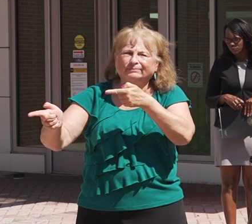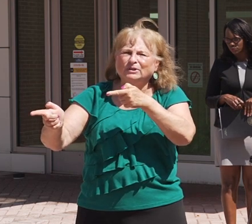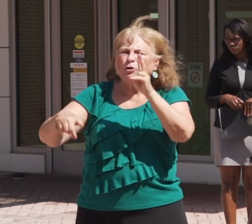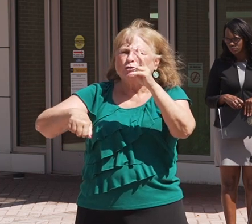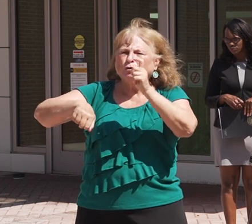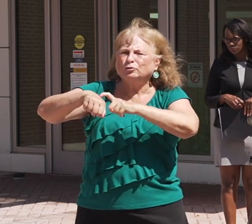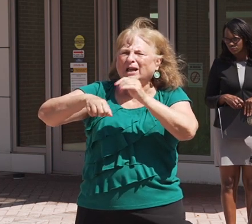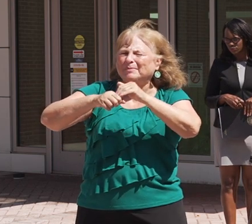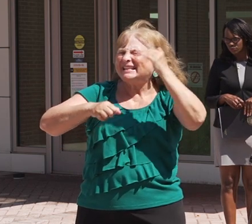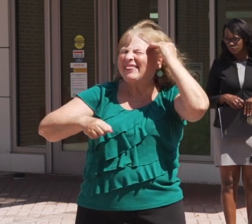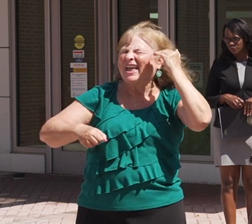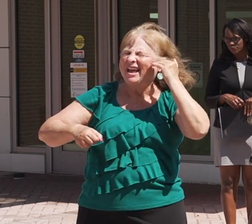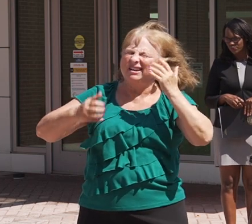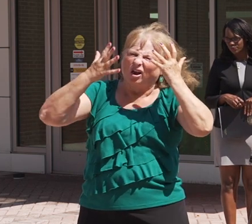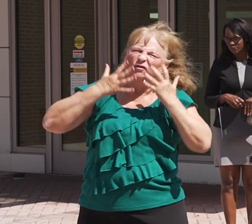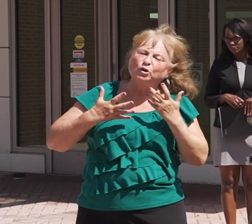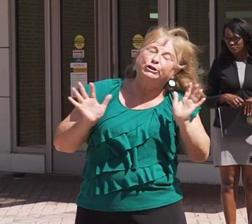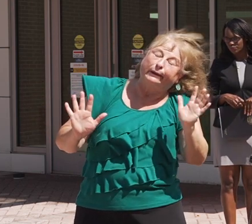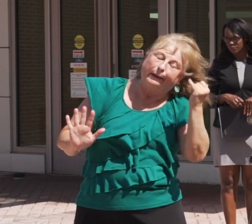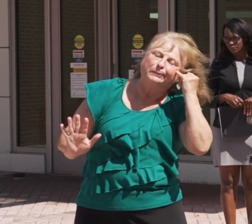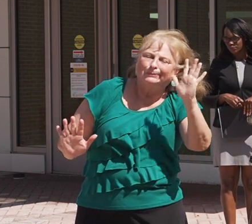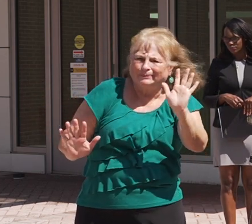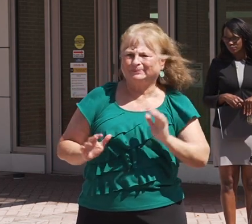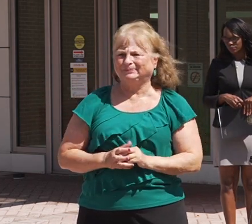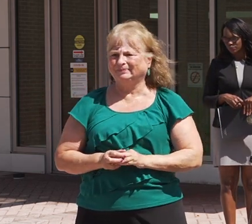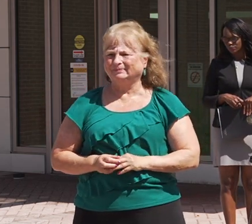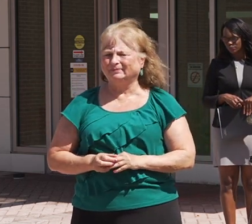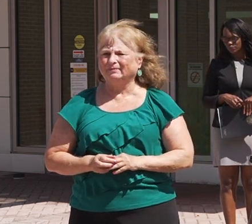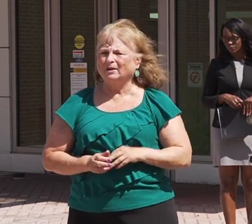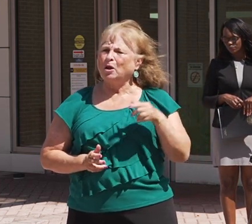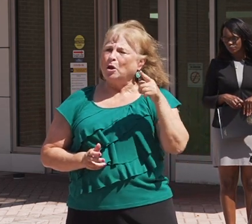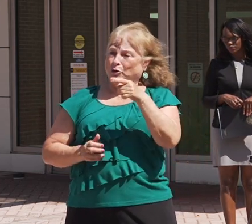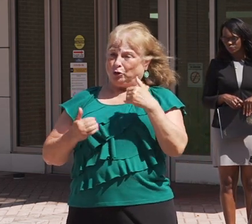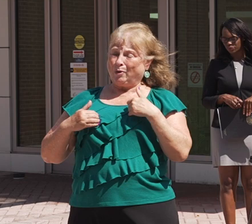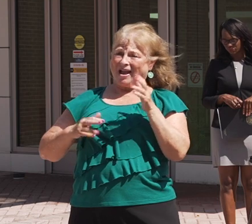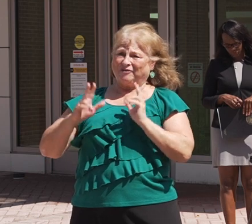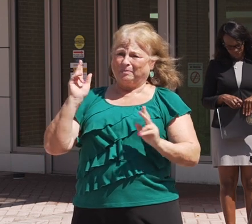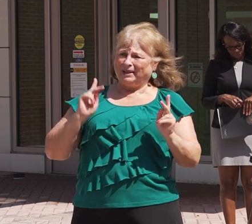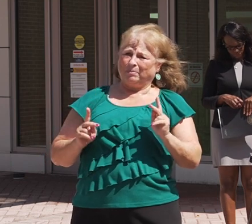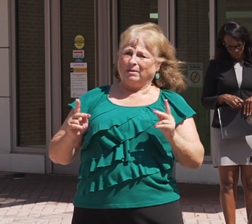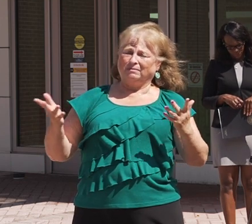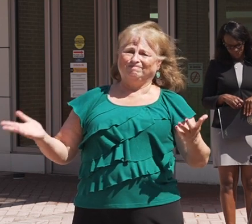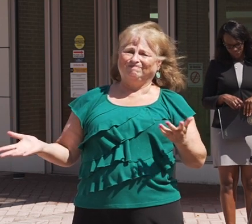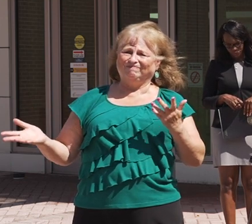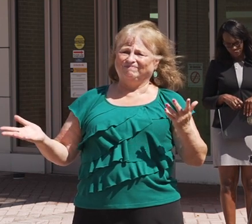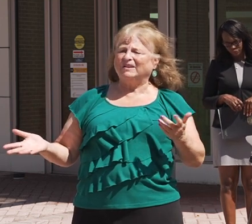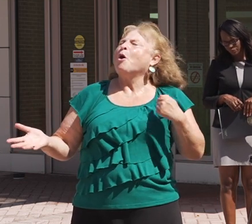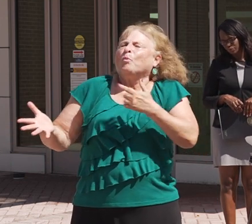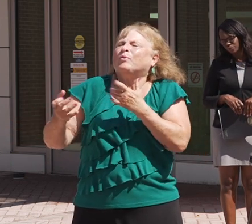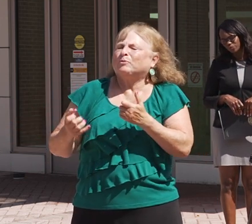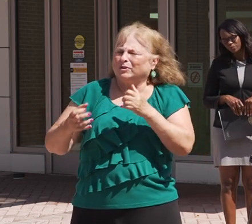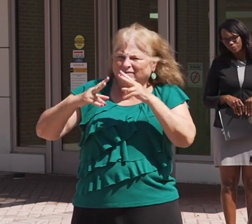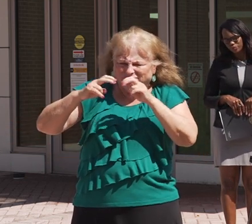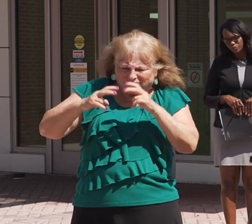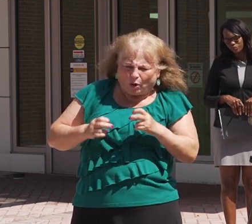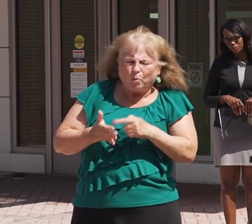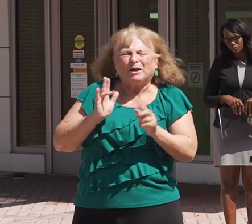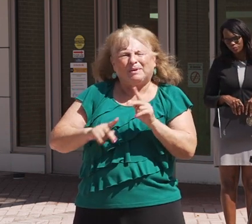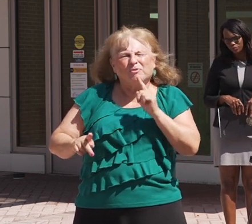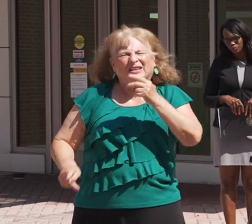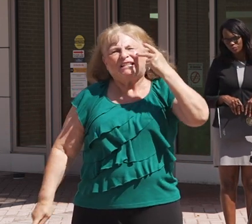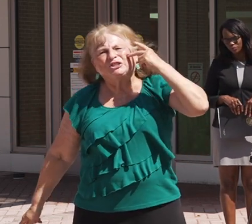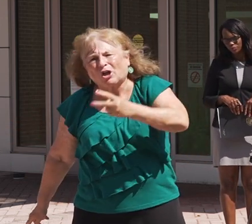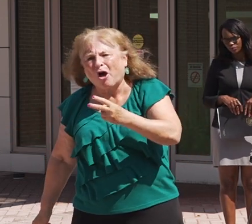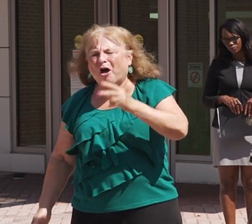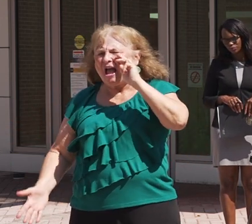2 times in the head, unfortunately, right? You have people who, we want to discern what people actually saw. So